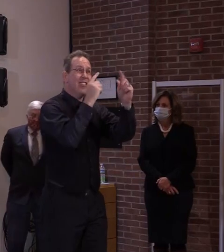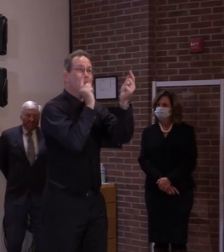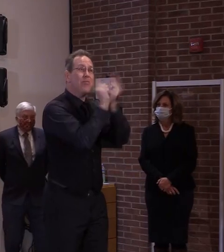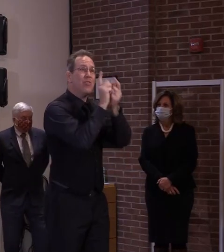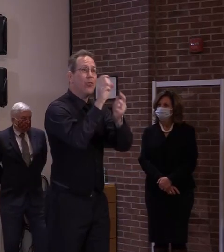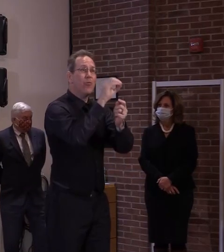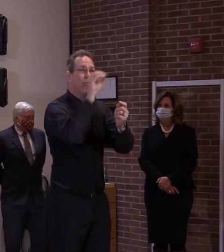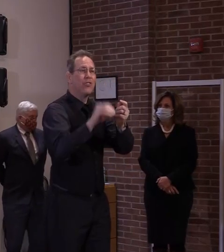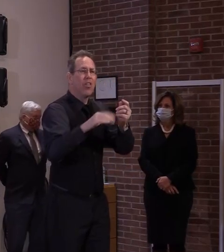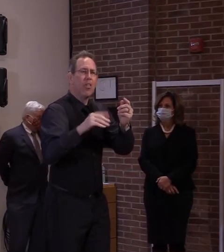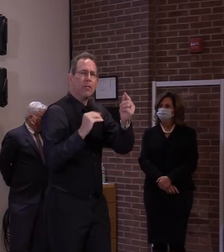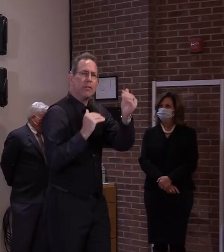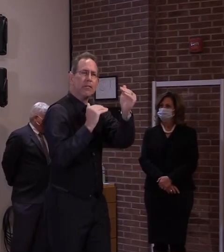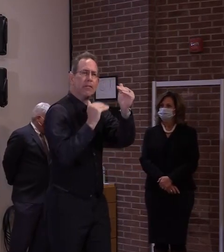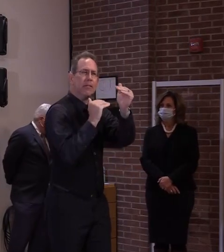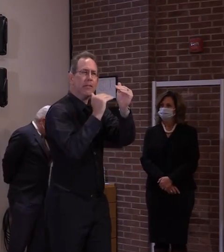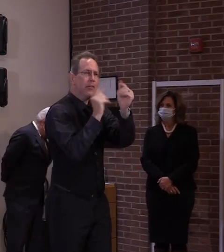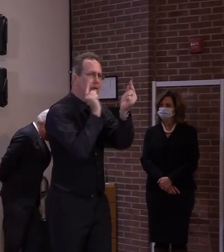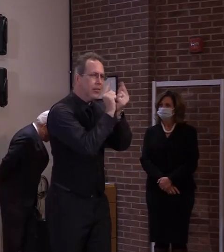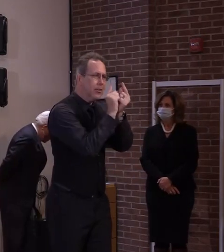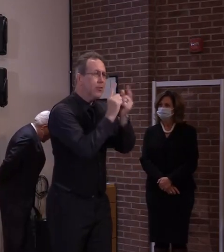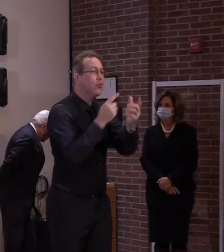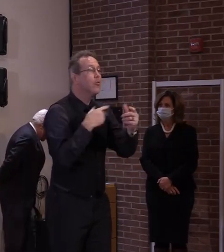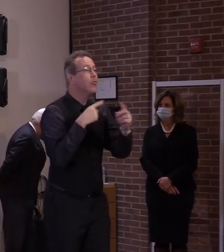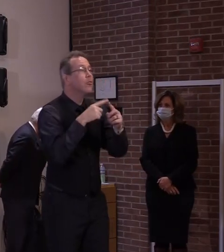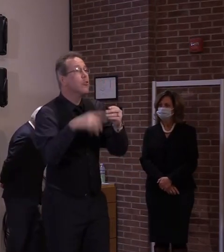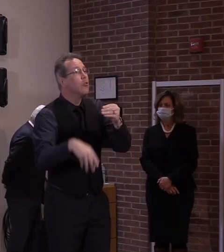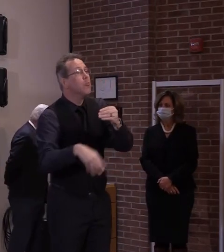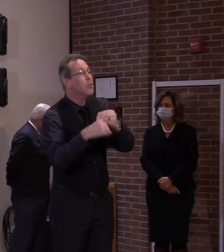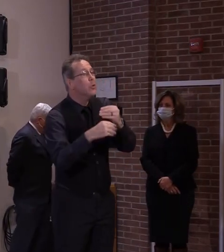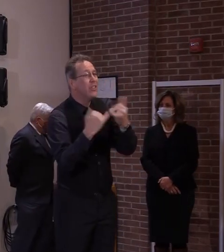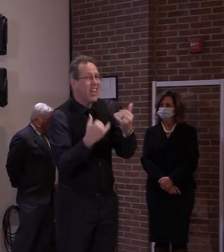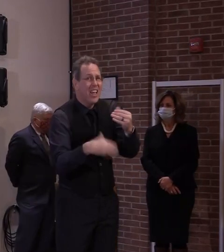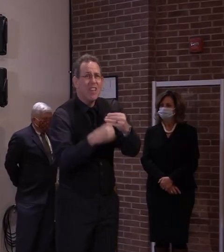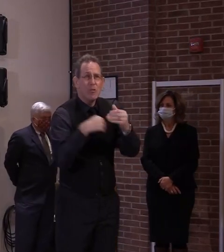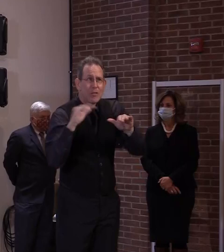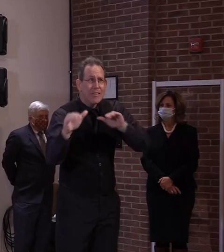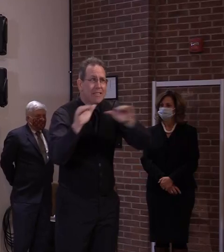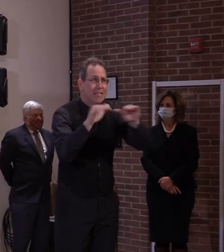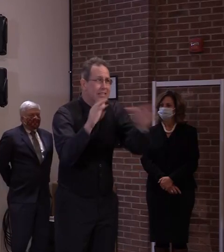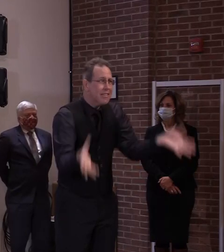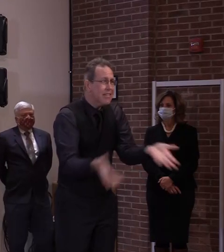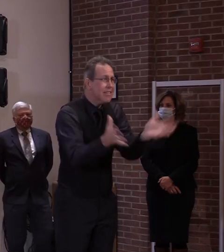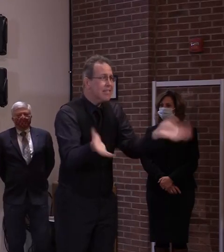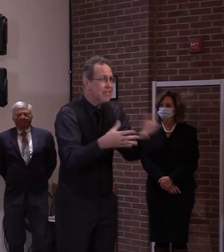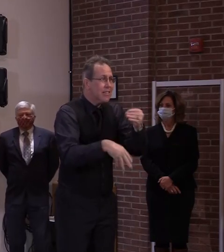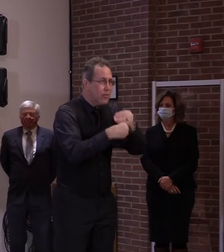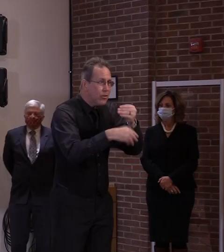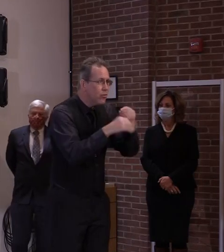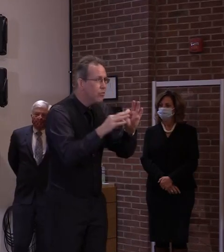be anticipating the fact that there may be changes down the road, just not today.